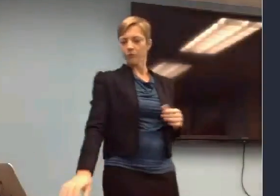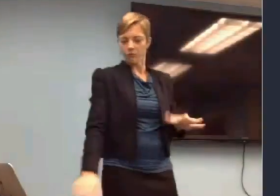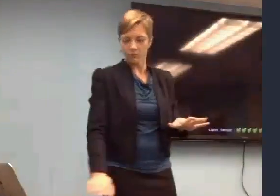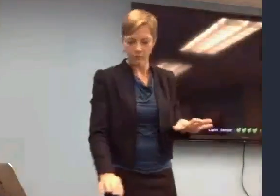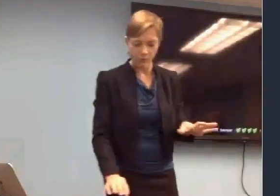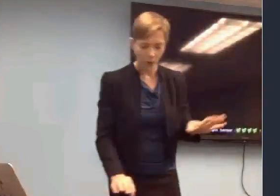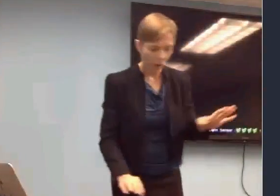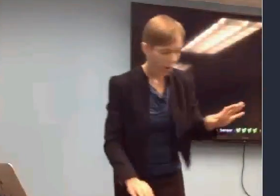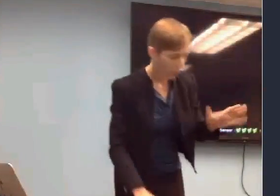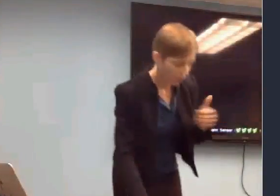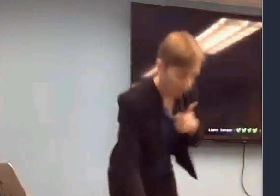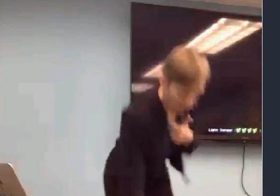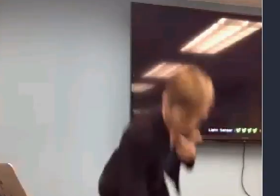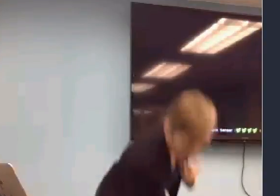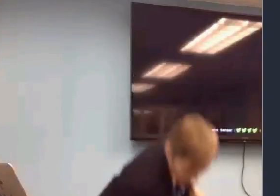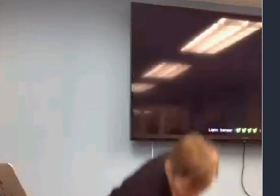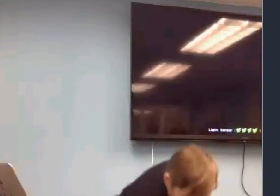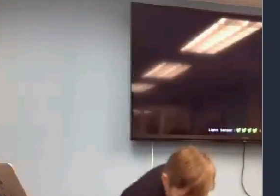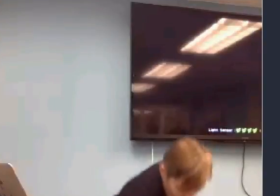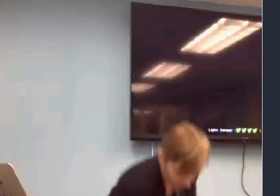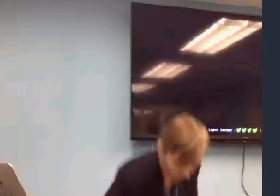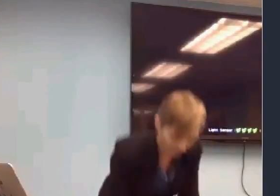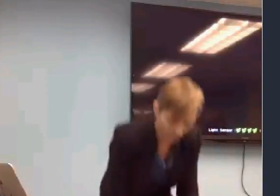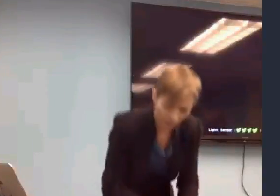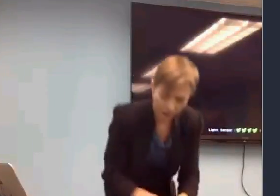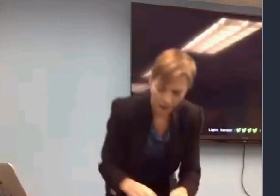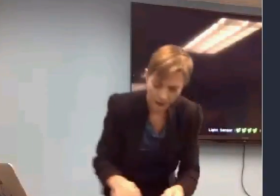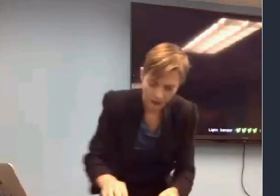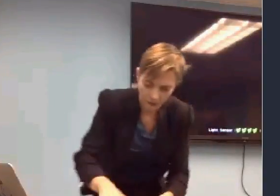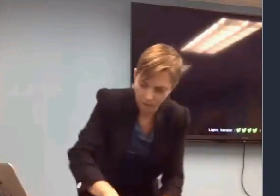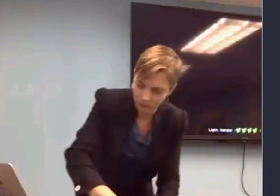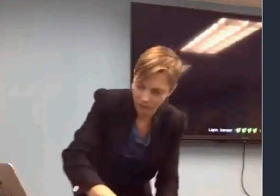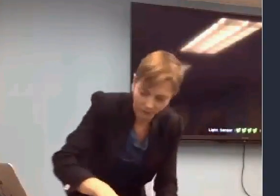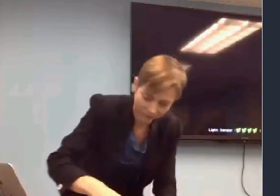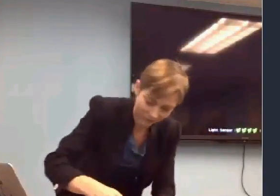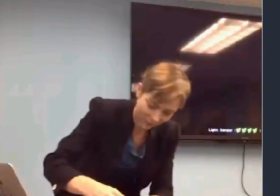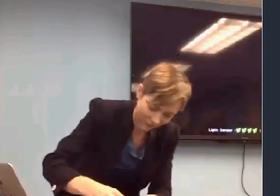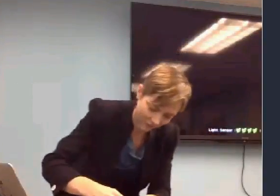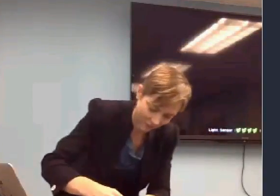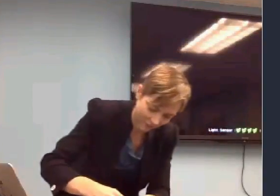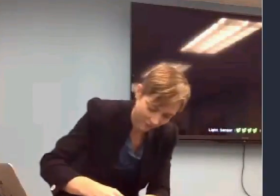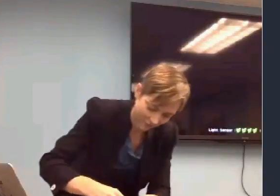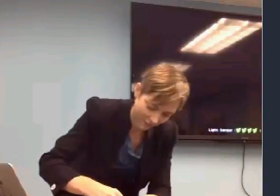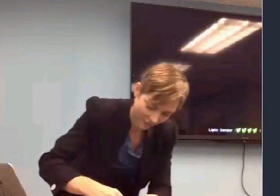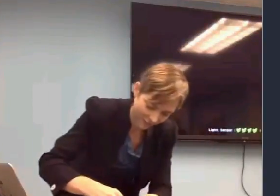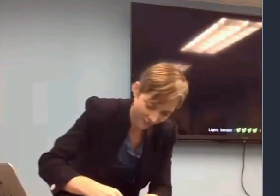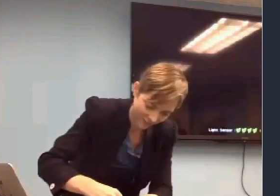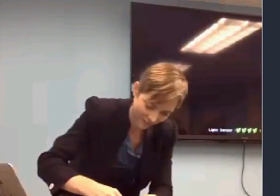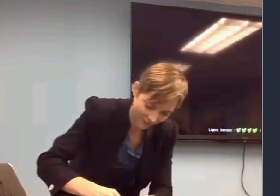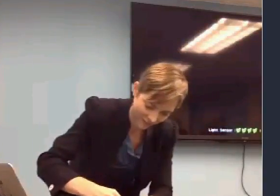easily. Oh, sorry about that. Let me plug this back in.